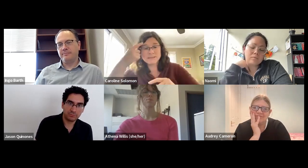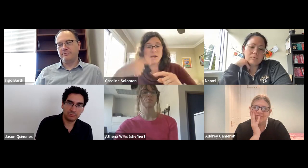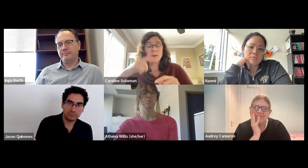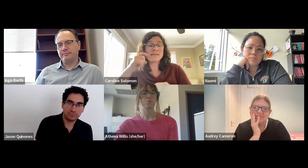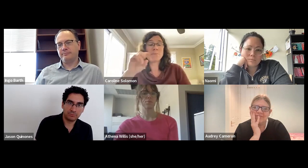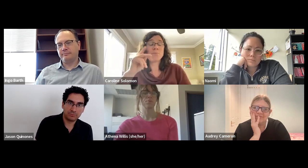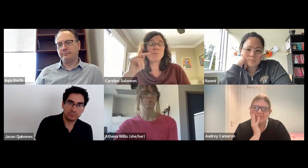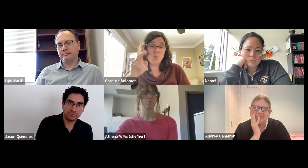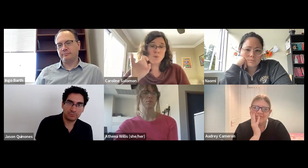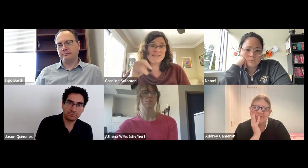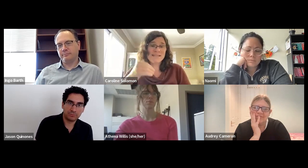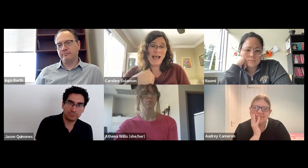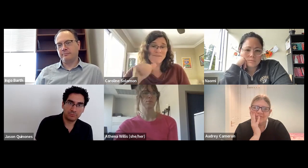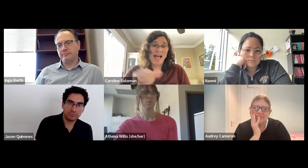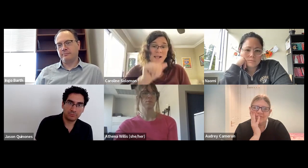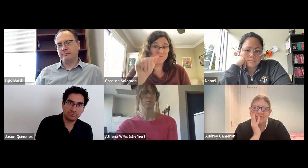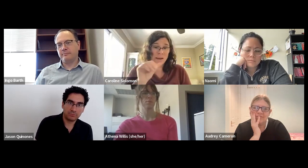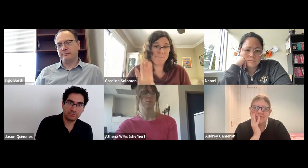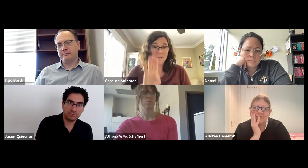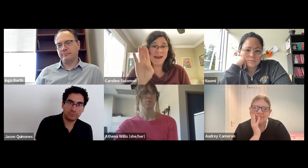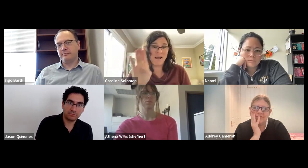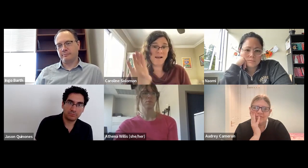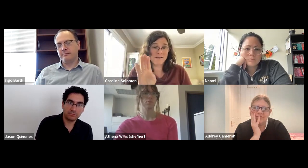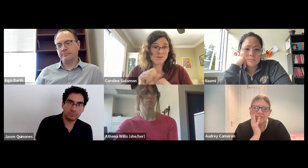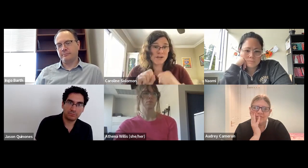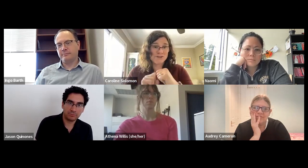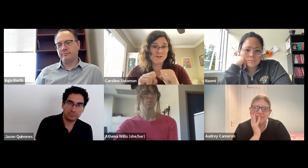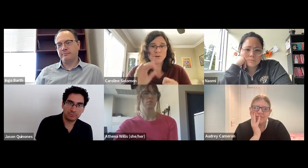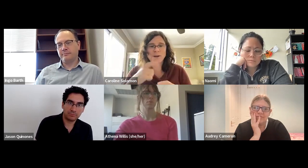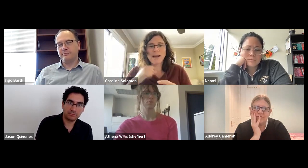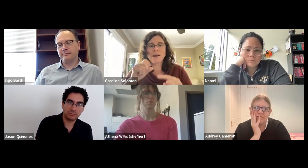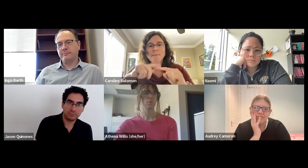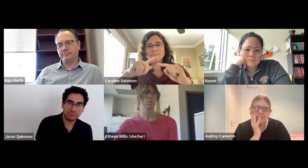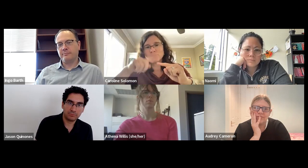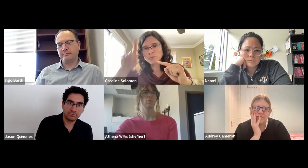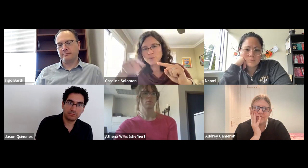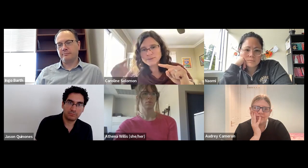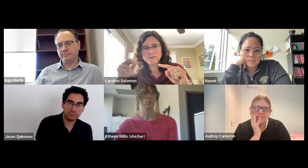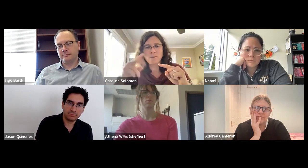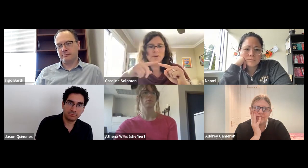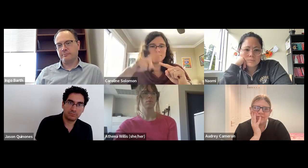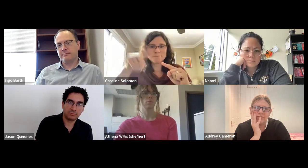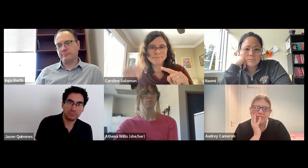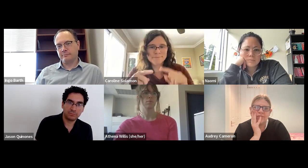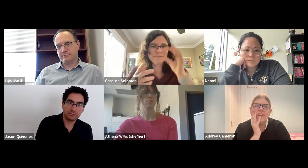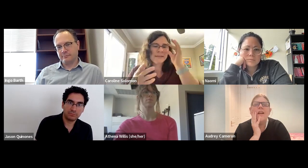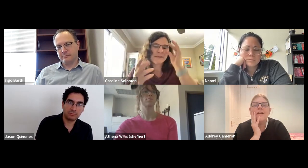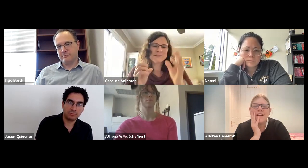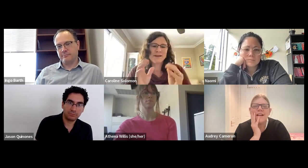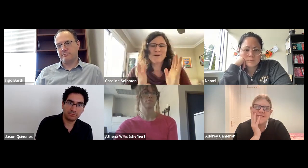protein like this, because proteins themselves have the alpha beta structure. So protein sort